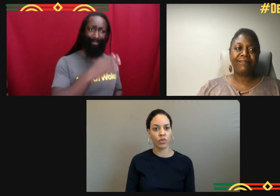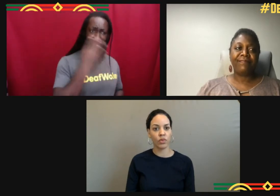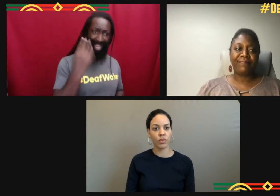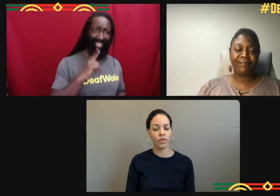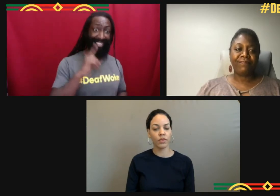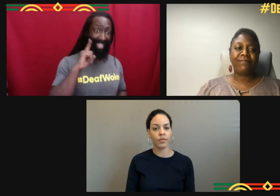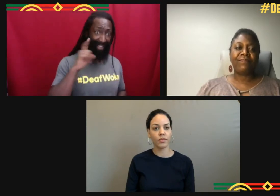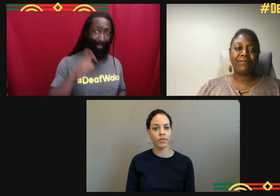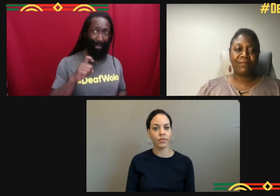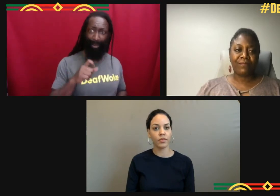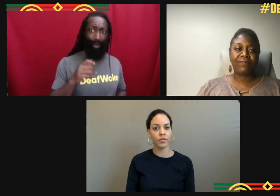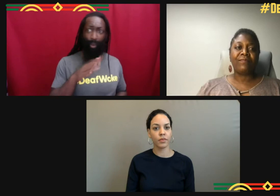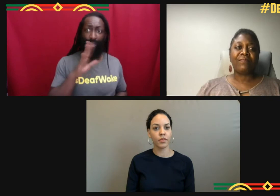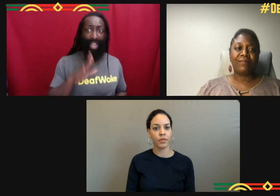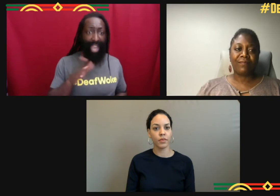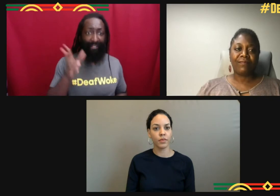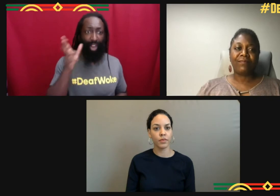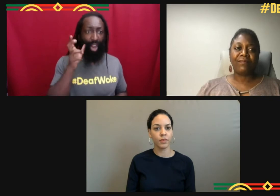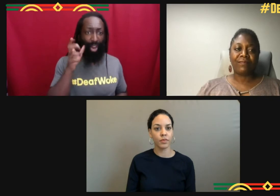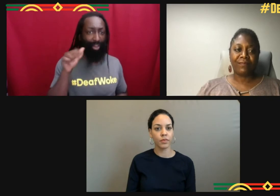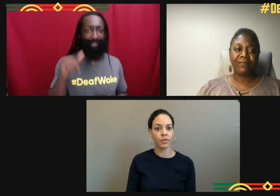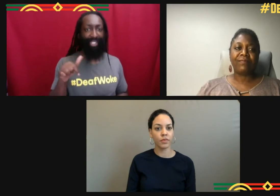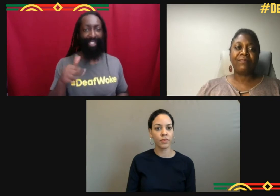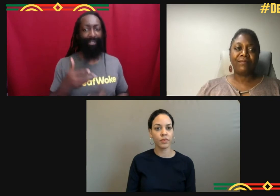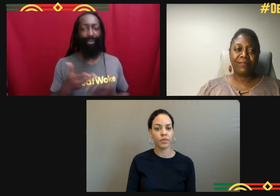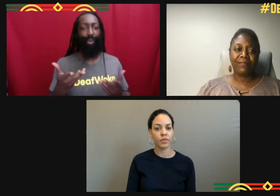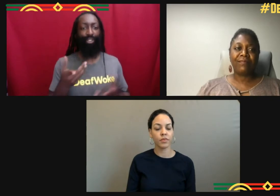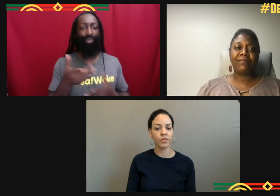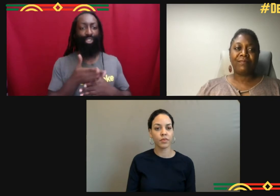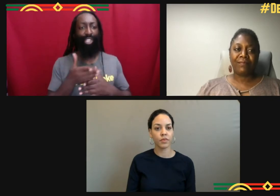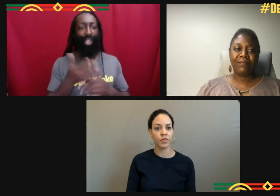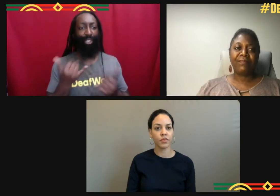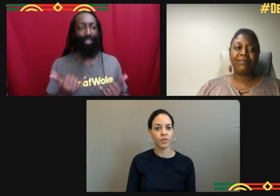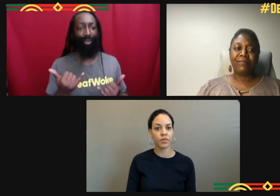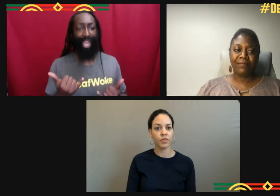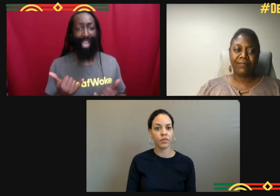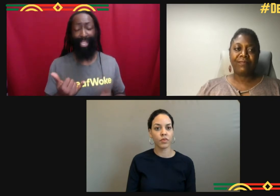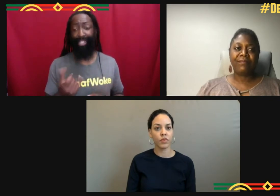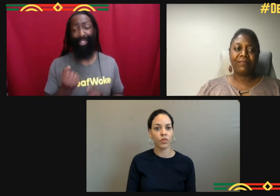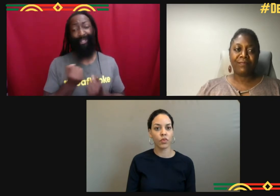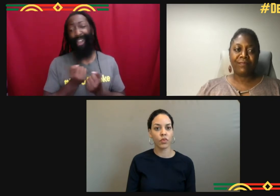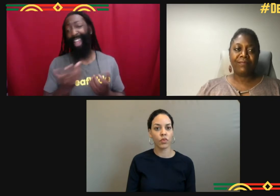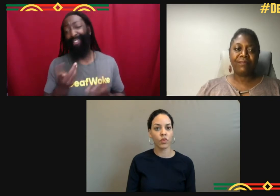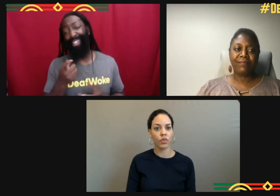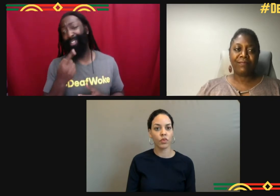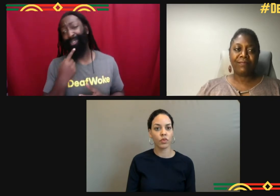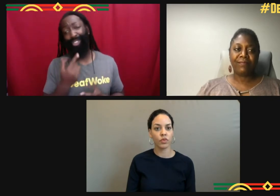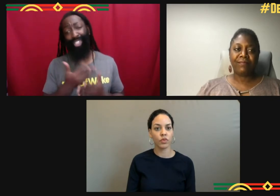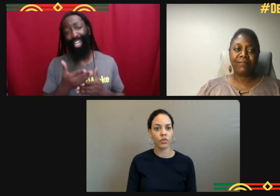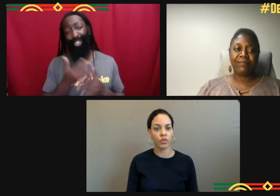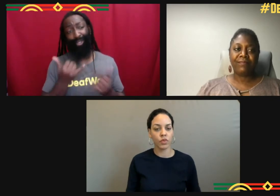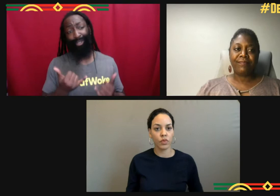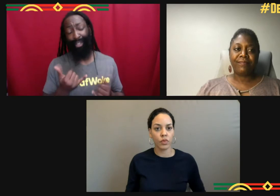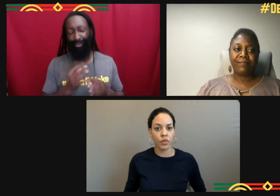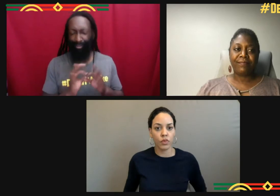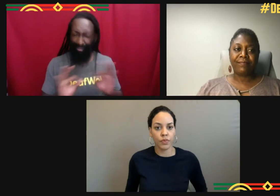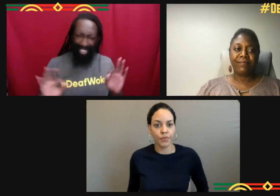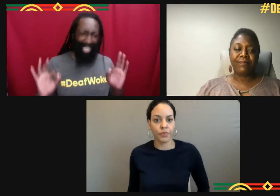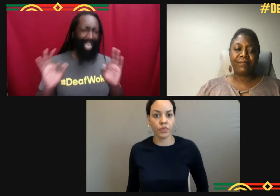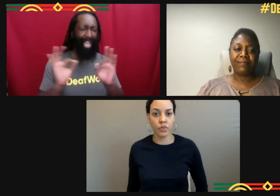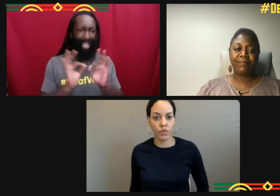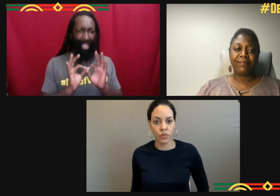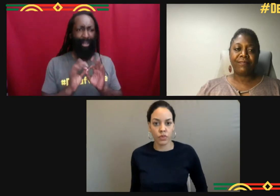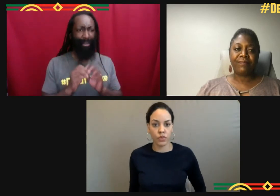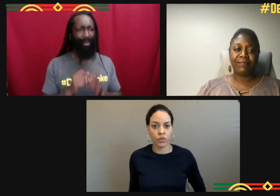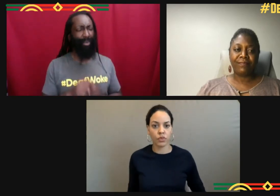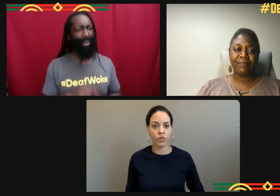You know, Black people need to know. Black deaf people need to know. You know, if, you know, the things you're sharing today,